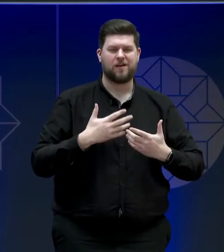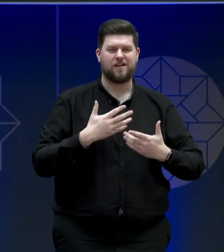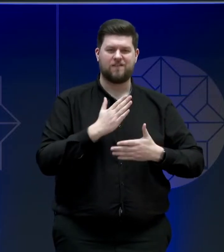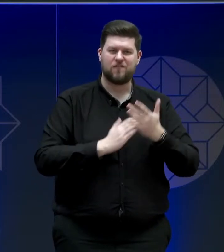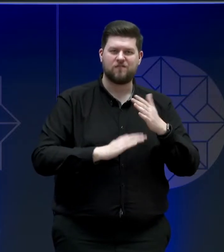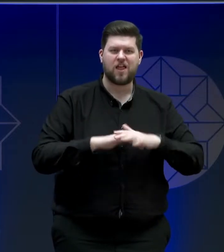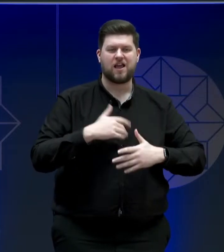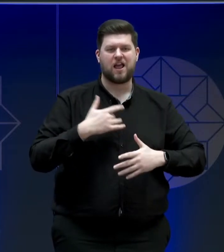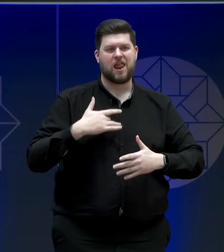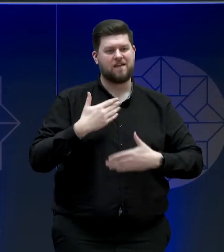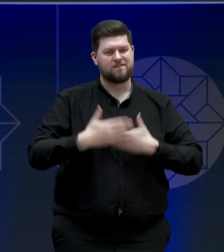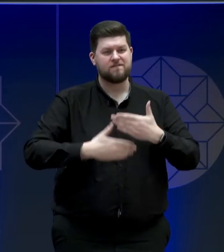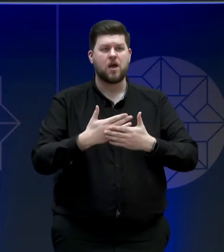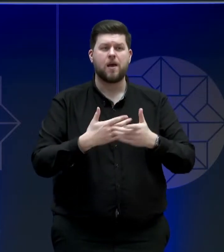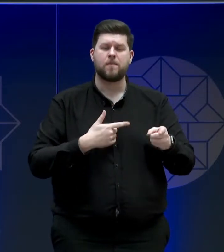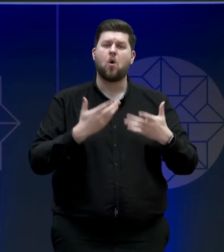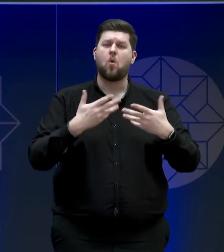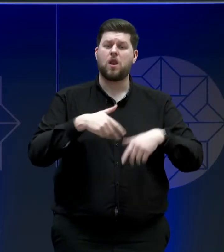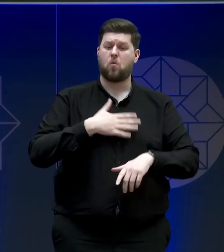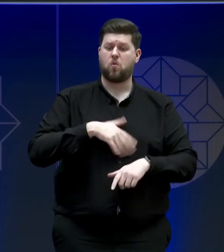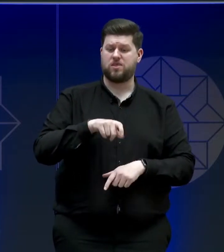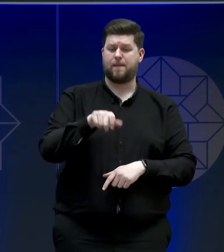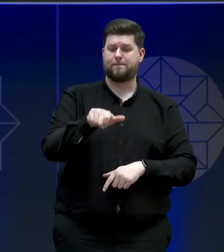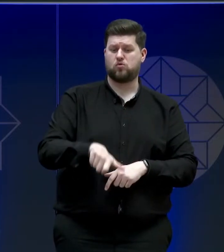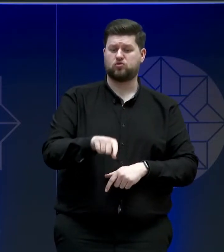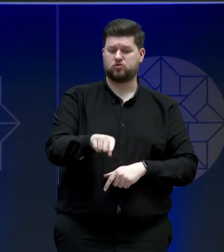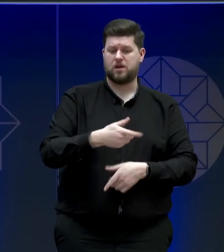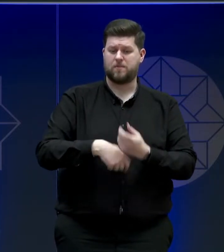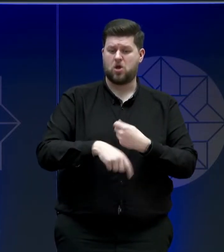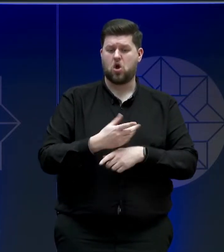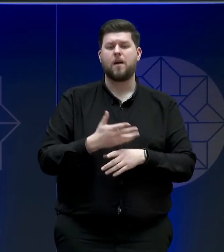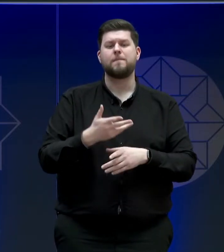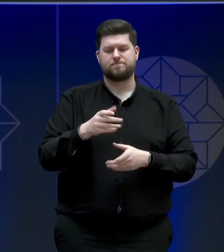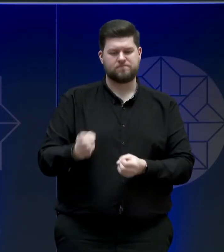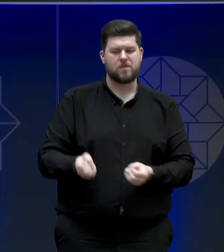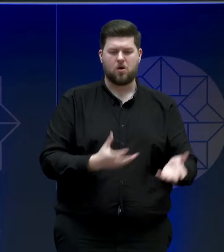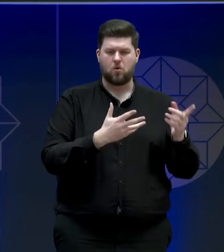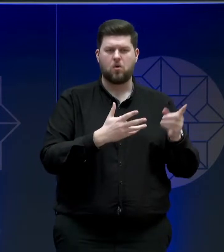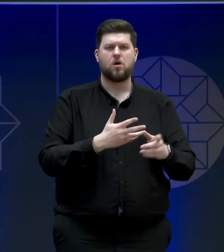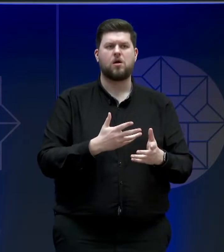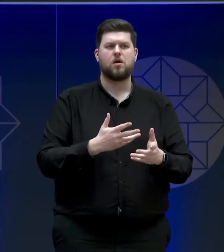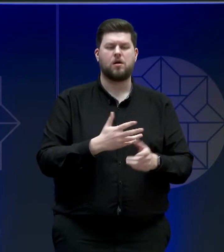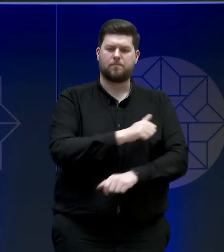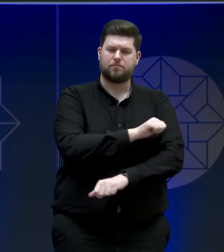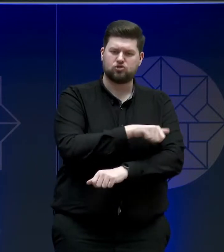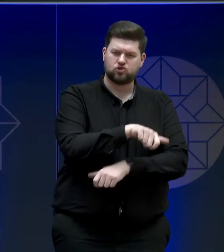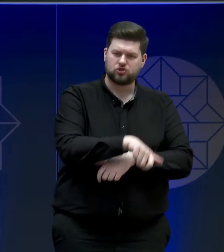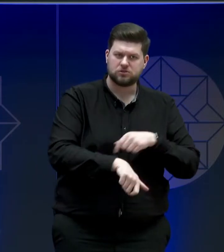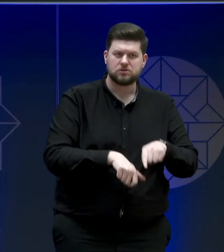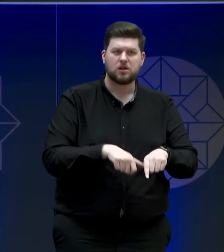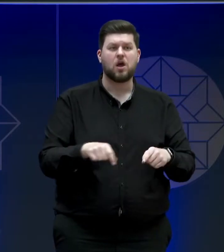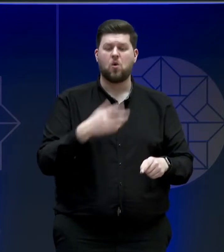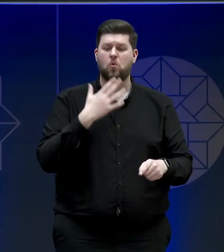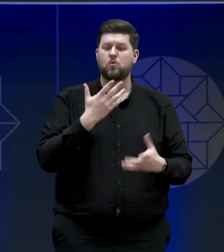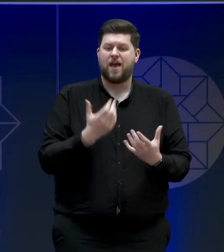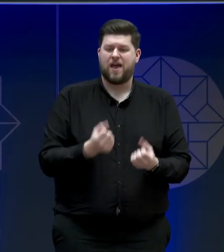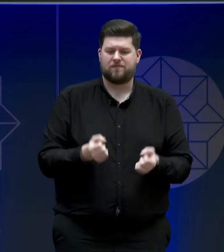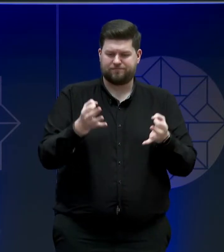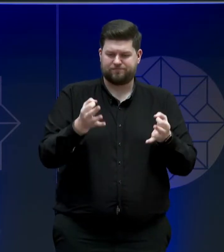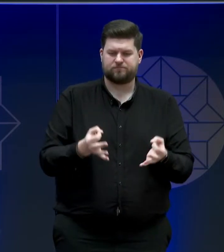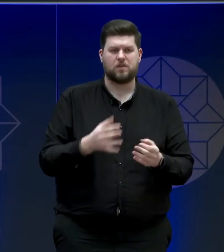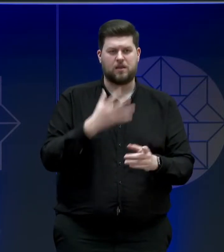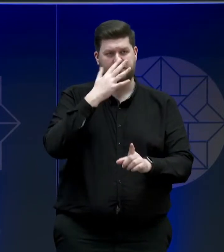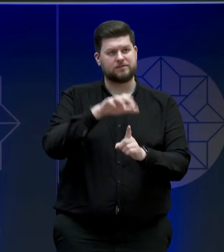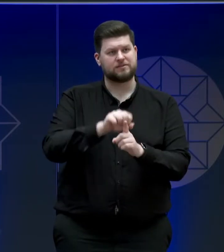citizens to become patients at the point when there is a defined clinical or medical need. I'm interested to hear a little about what you think